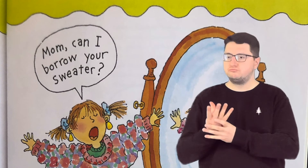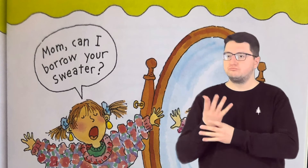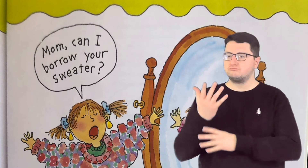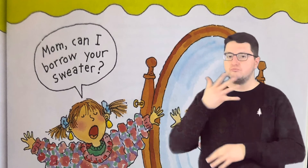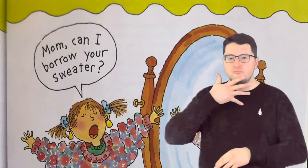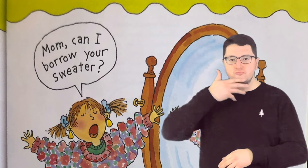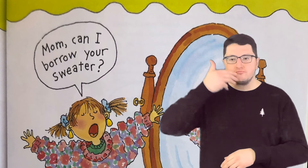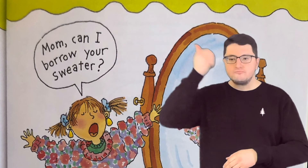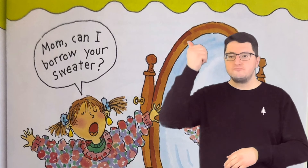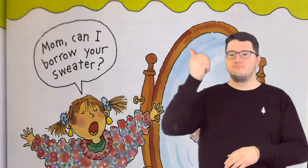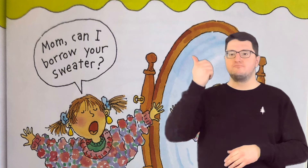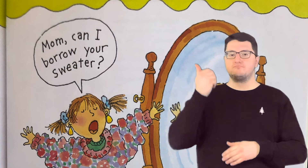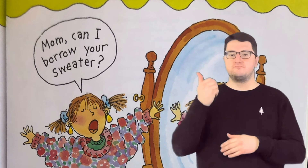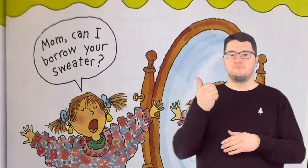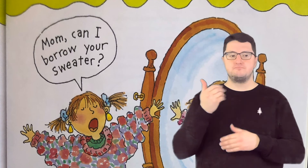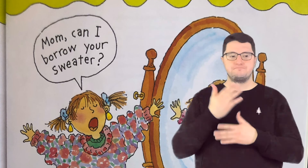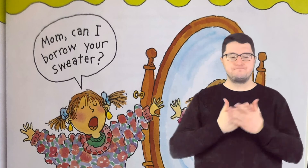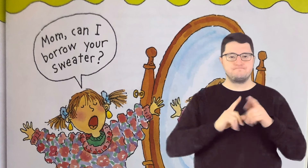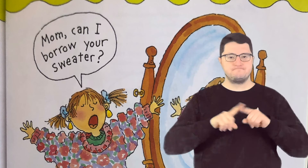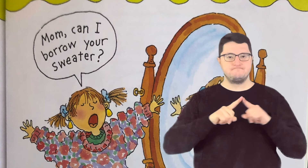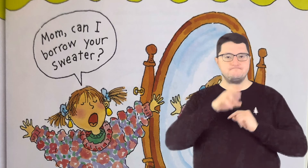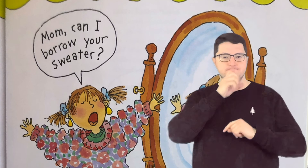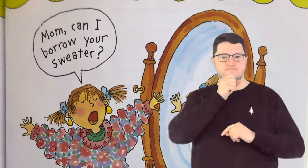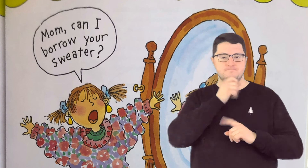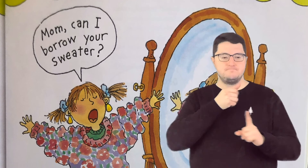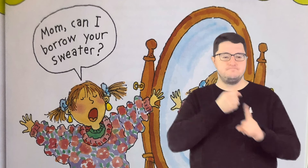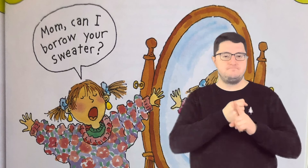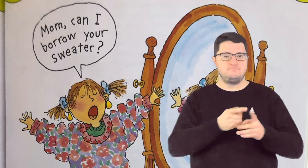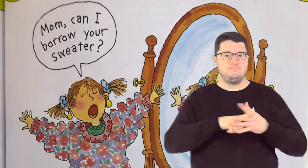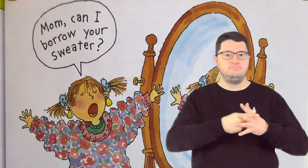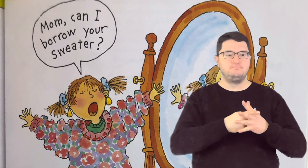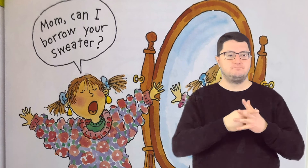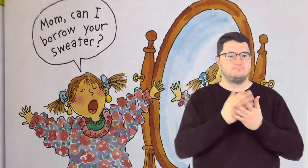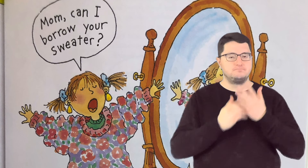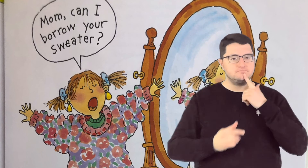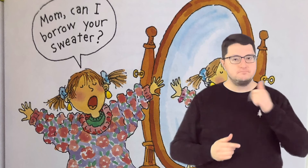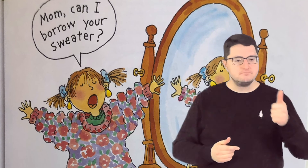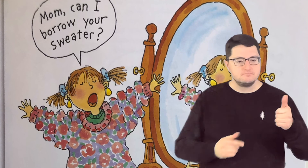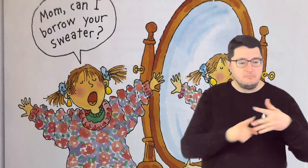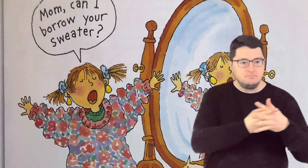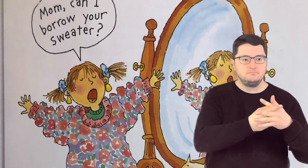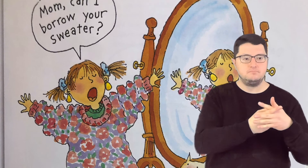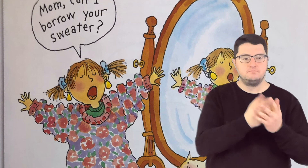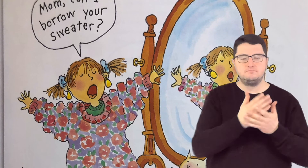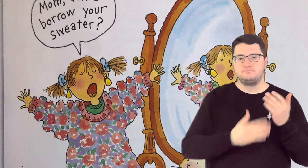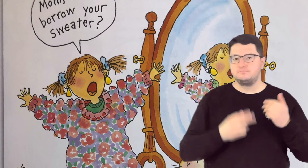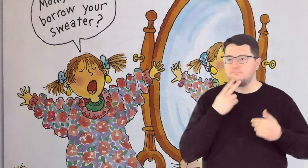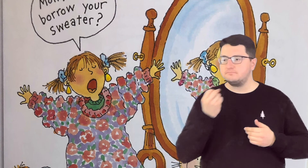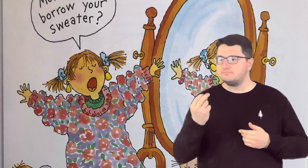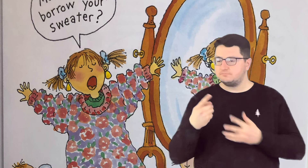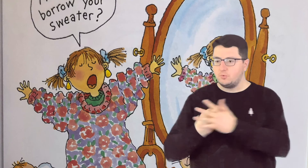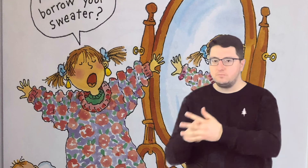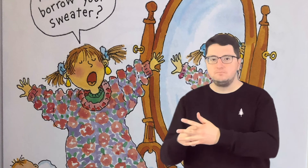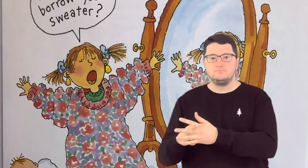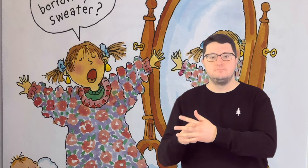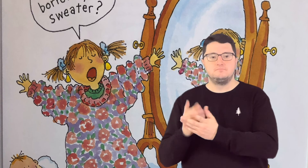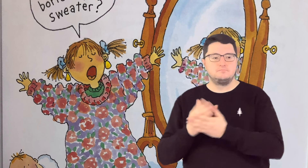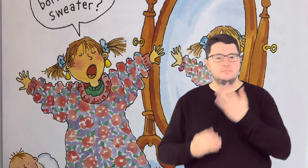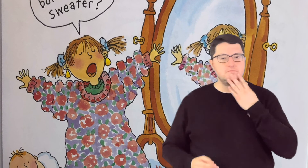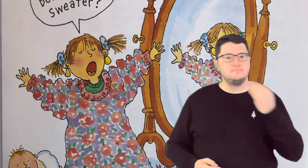When you're older, maybe 10 or 12 or 14, your body gradually will change and your sex